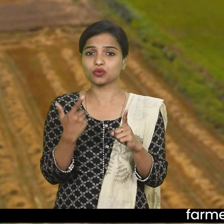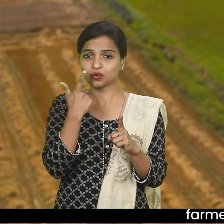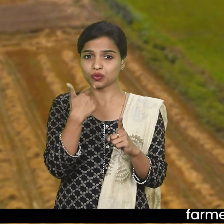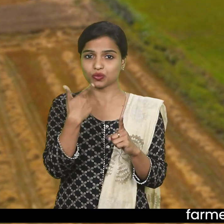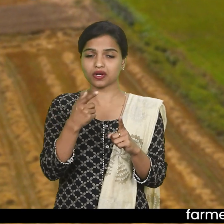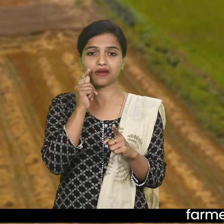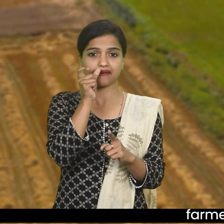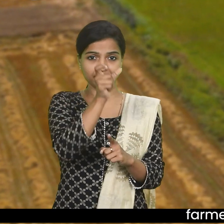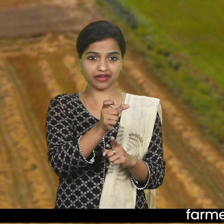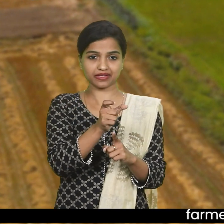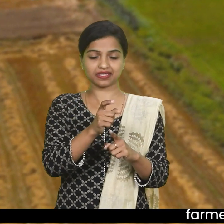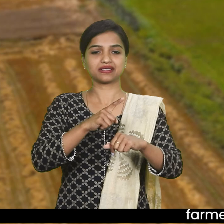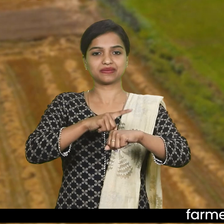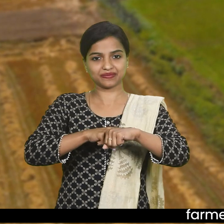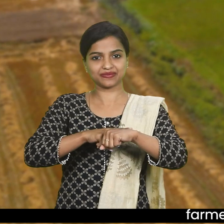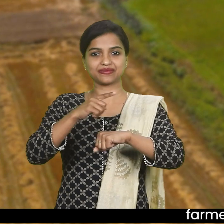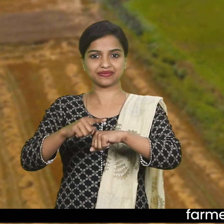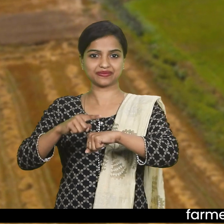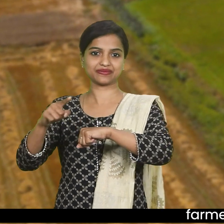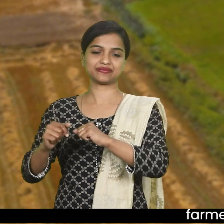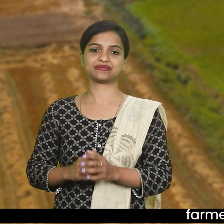a period of time.